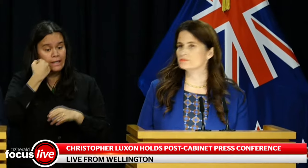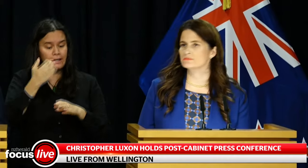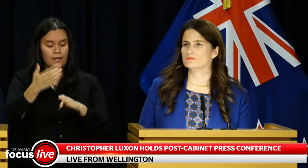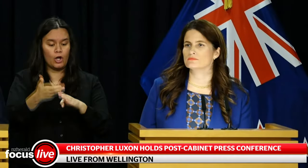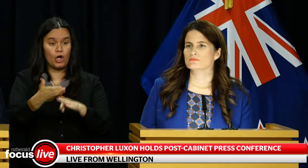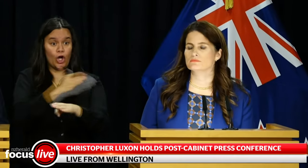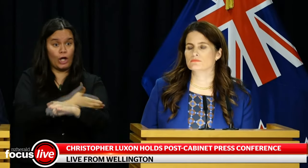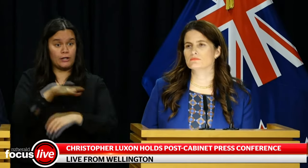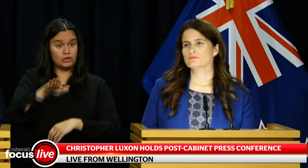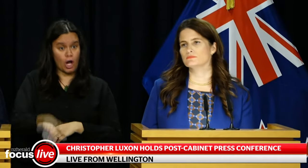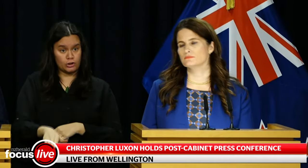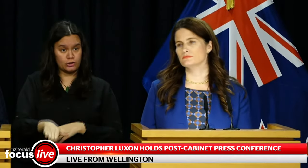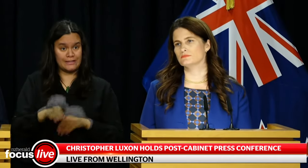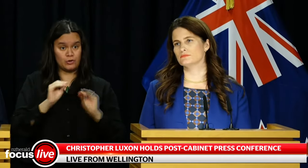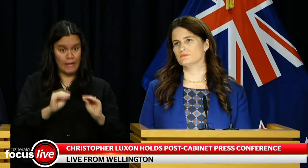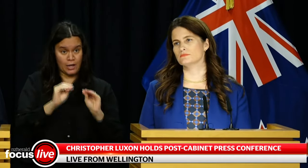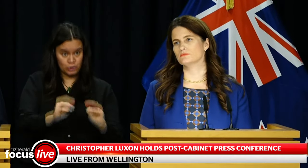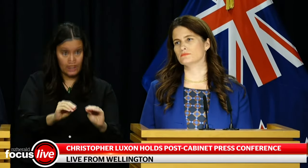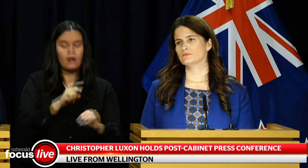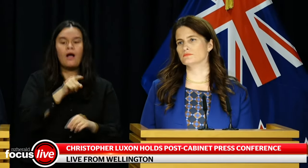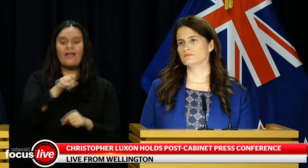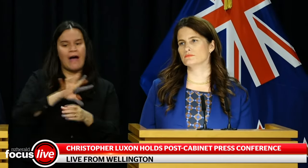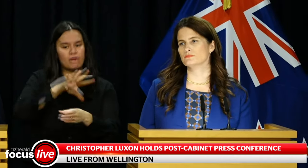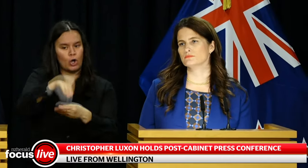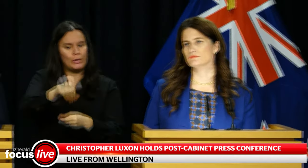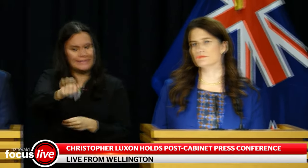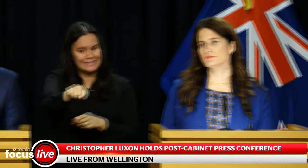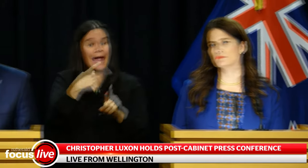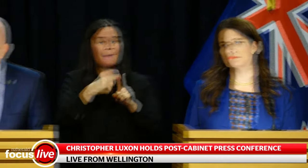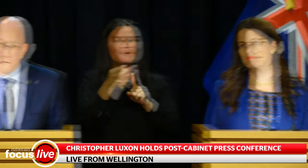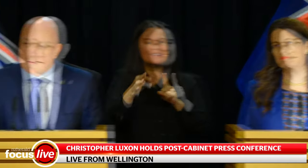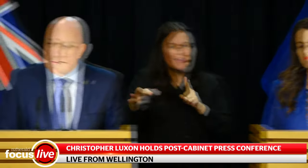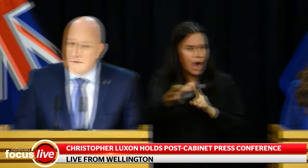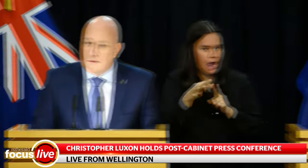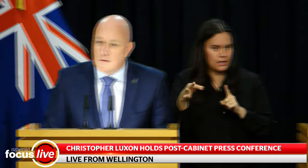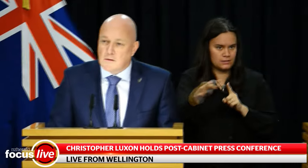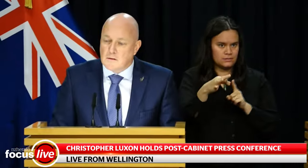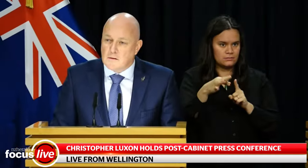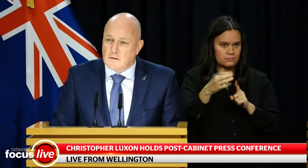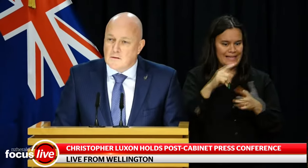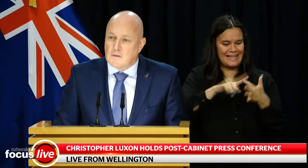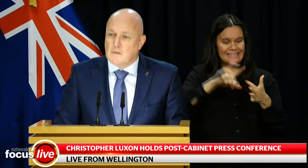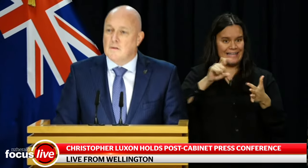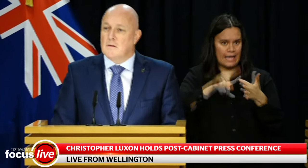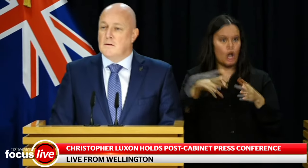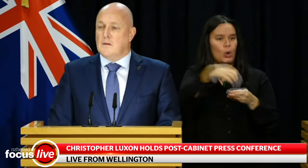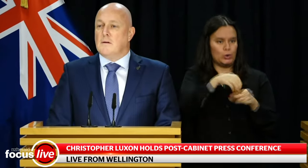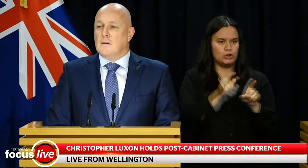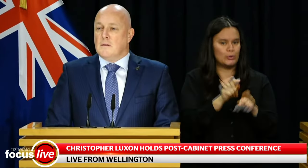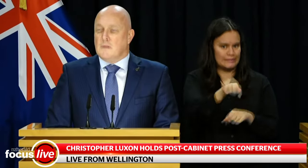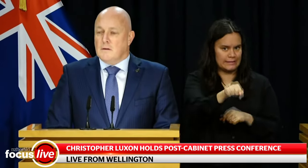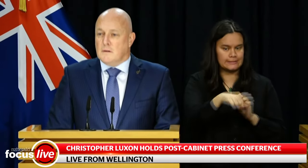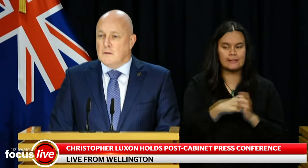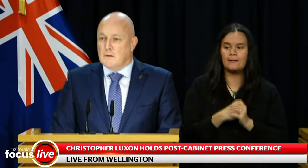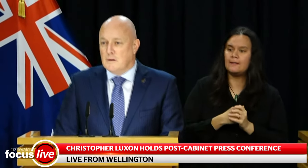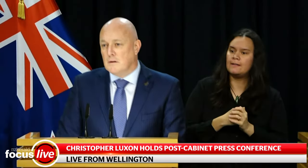Thomas? Animal welfare matter unrelated to dolphins. Three greyhounds have died this month in races. During the